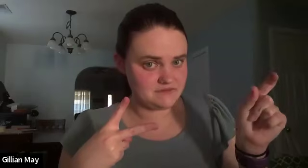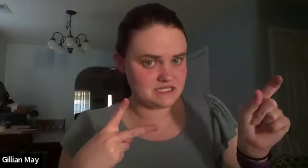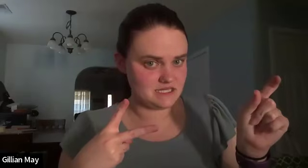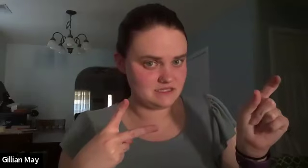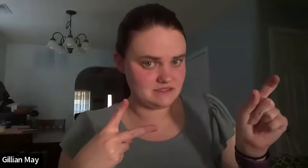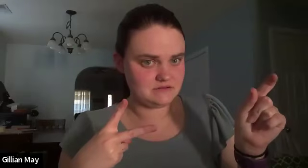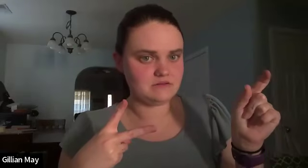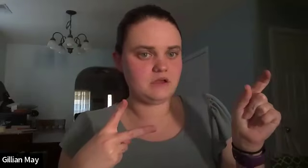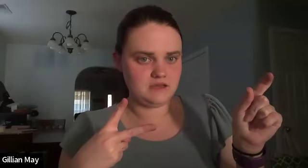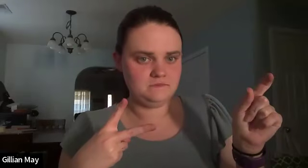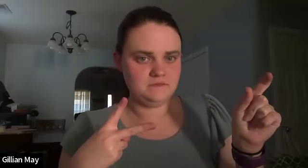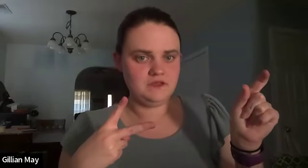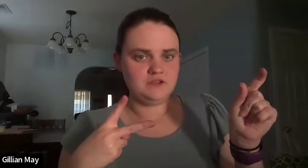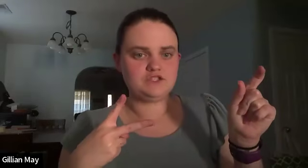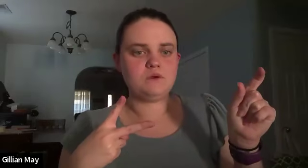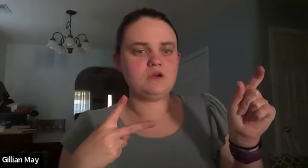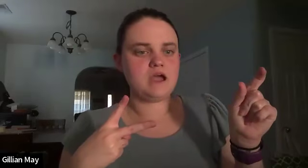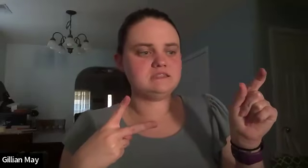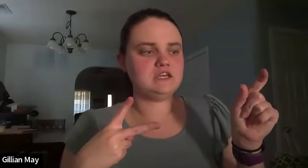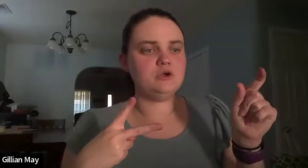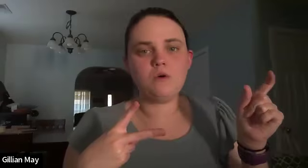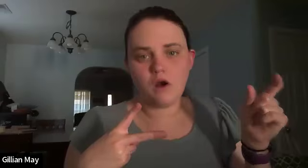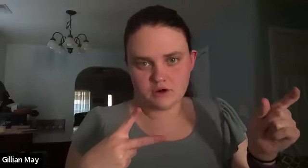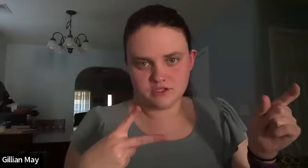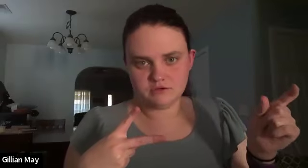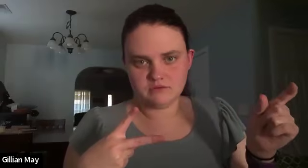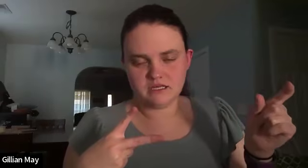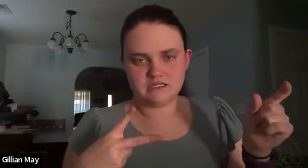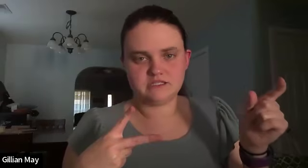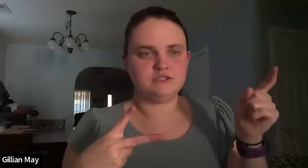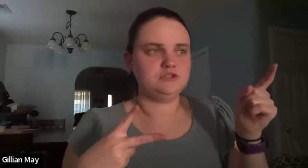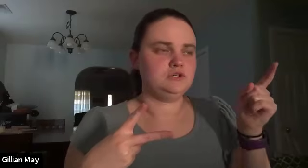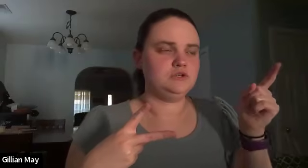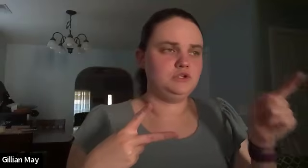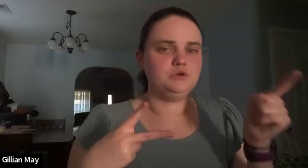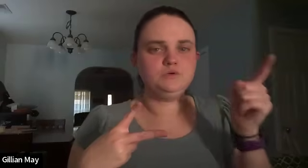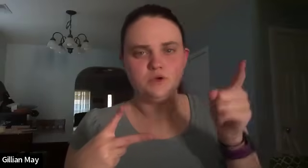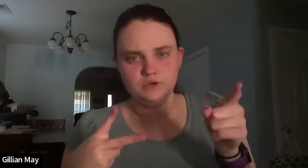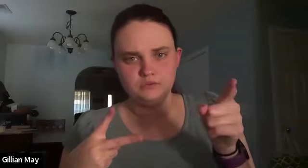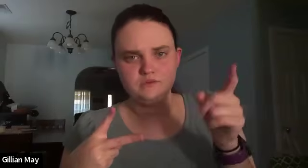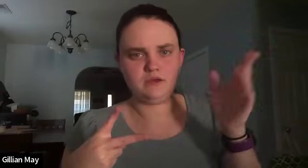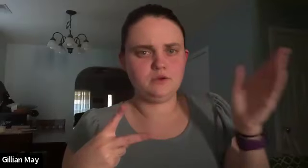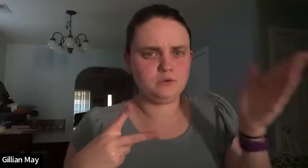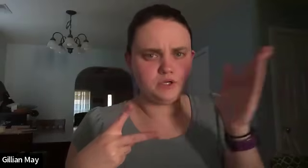of the sentence. Okay. So when we're asking, who are you? It's you who, like, who are